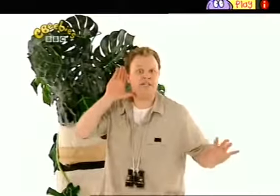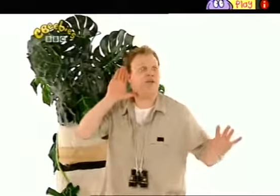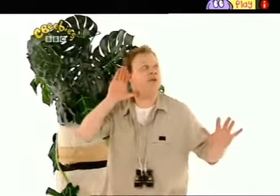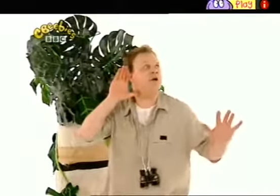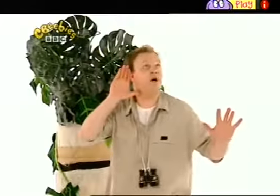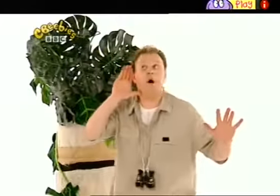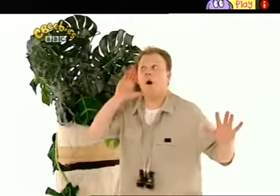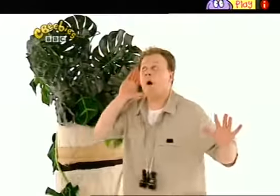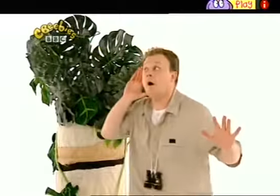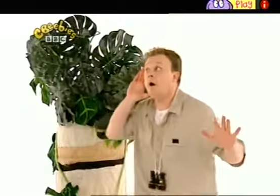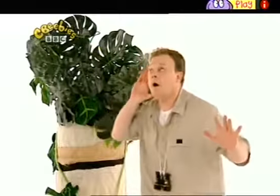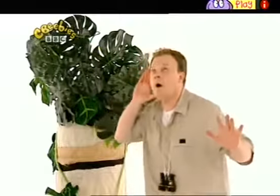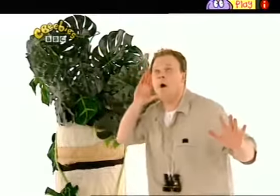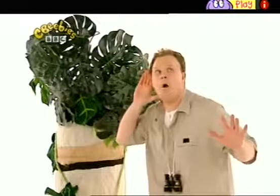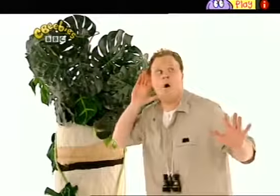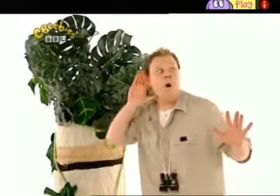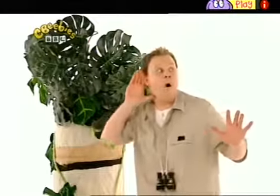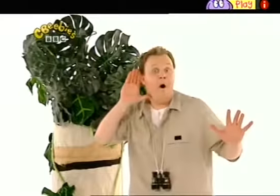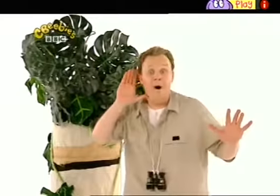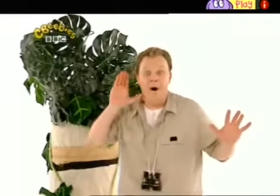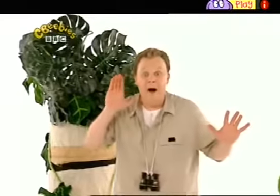listen. Roar, roar.